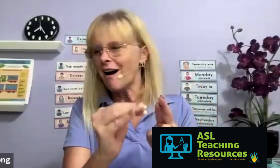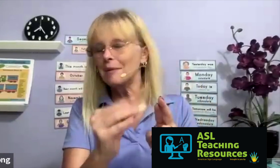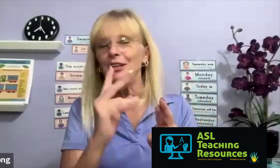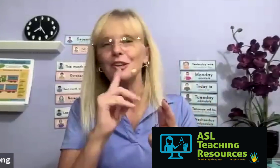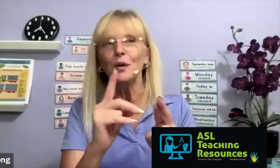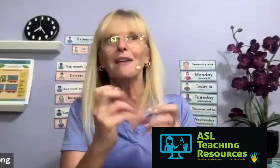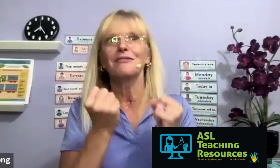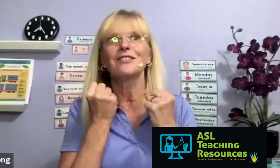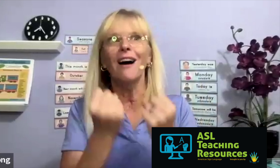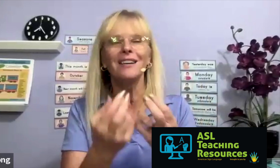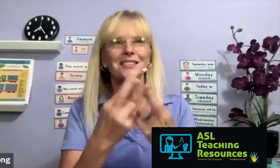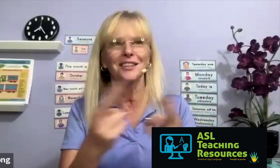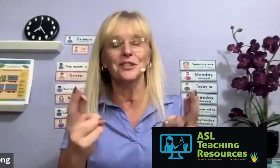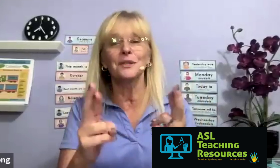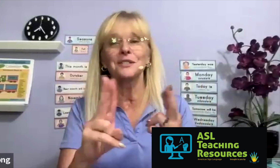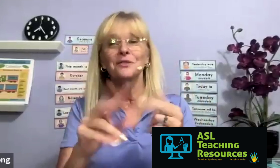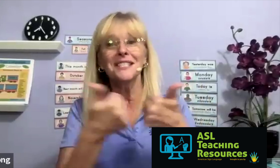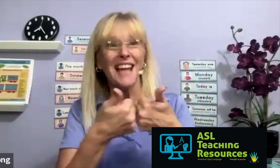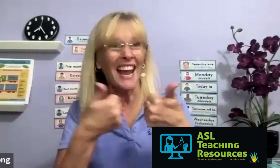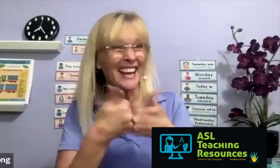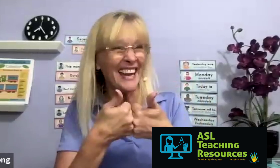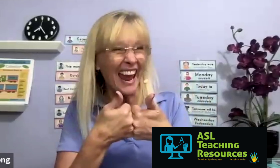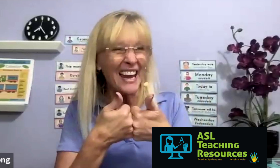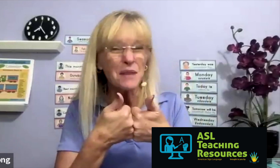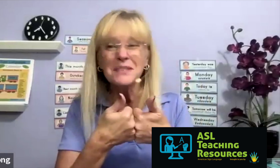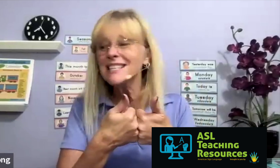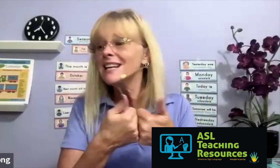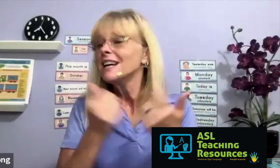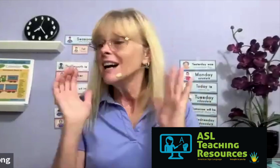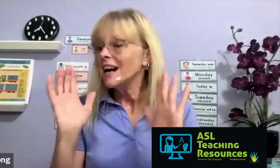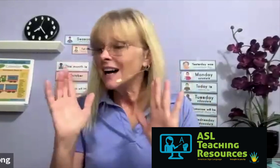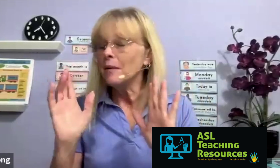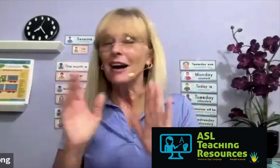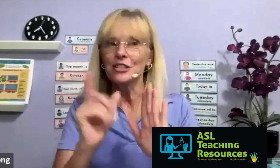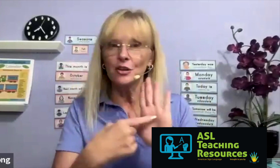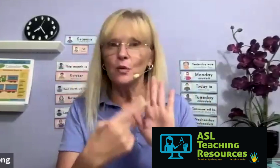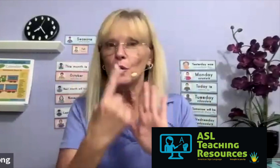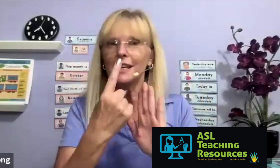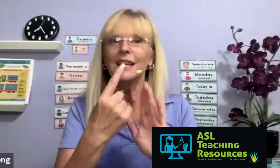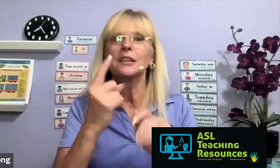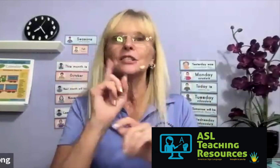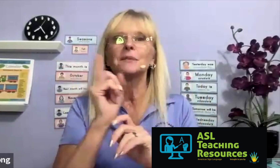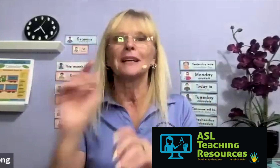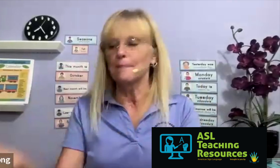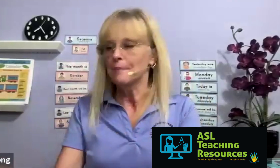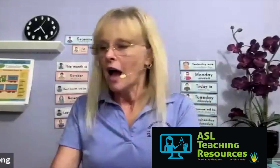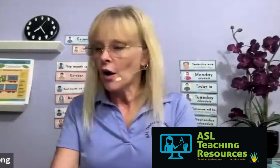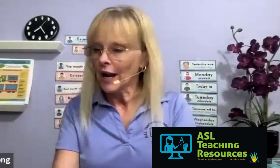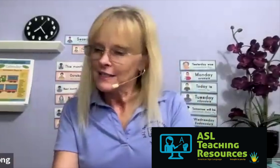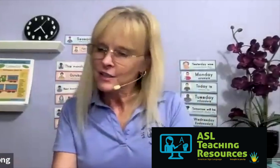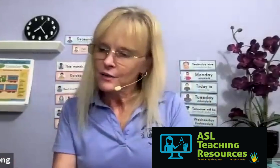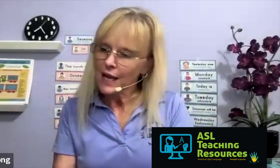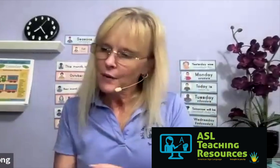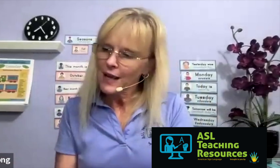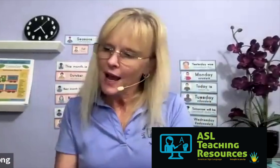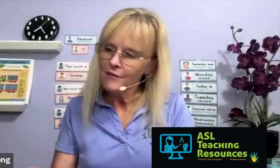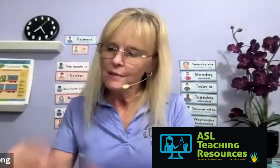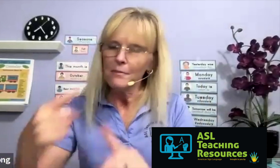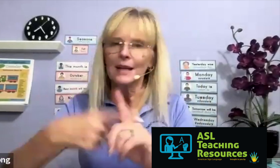ASLTeachingResources.com and you will have tons and tons of resources and games. I'll show you one in just a minute. Okay, so now we have the months.